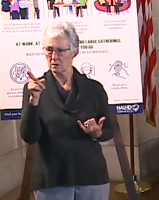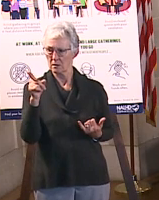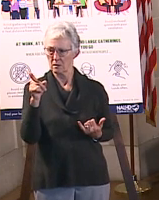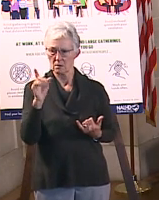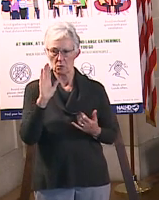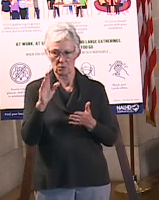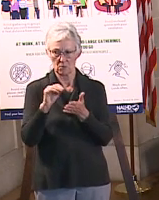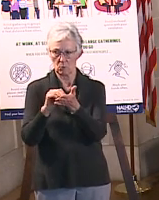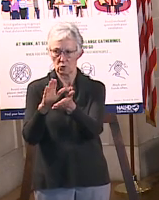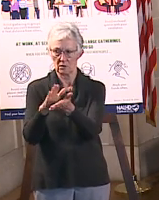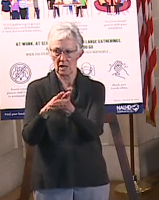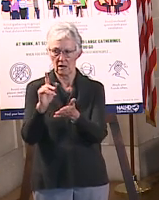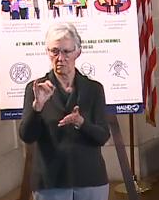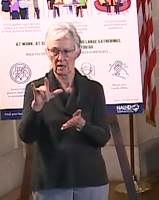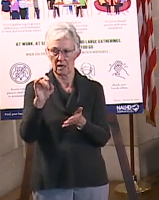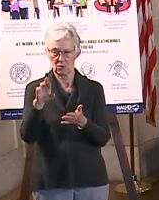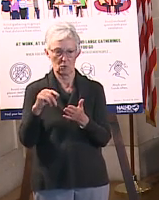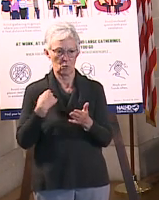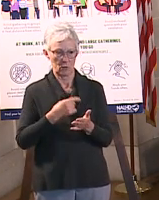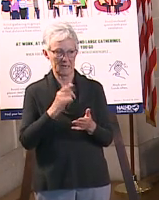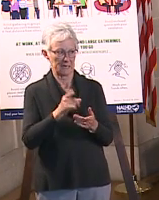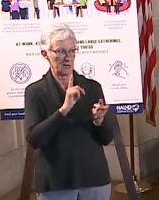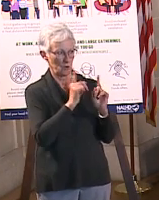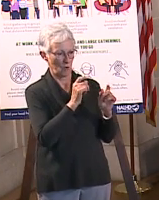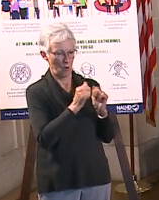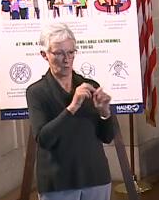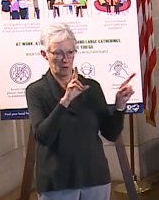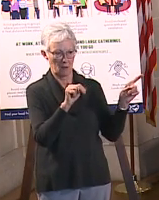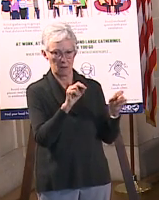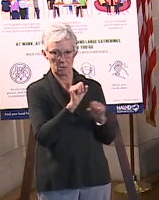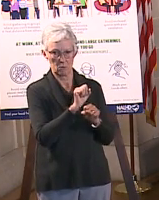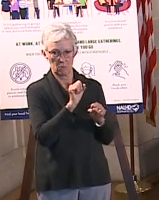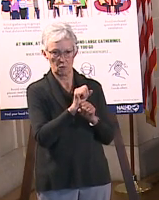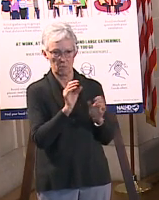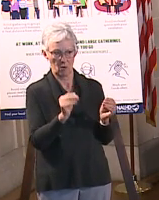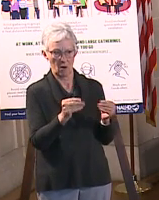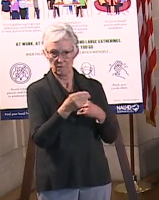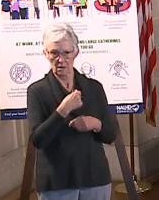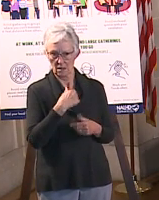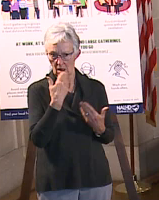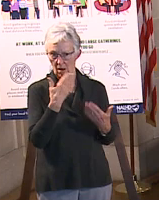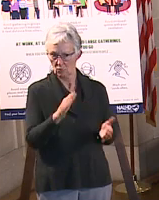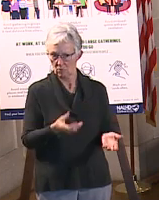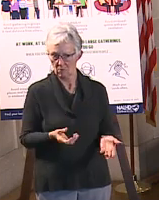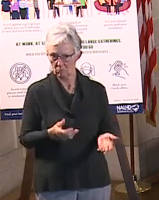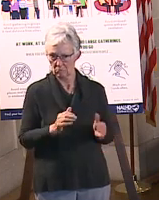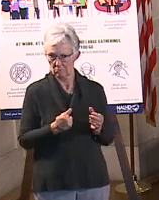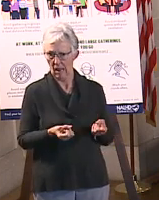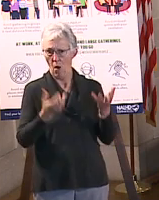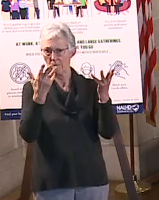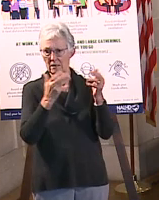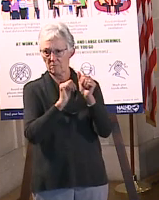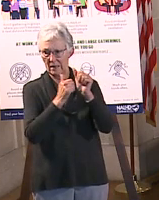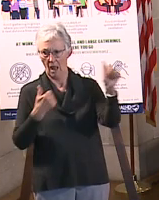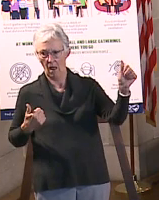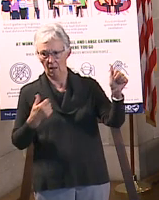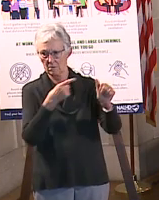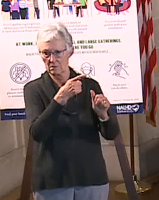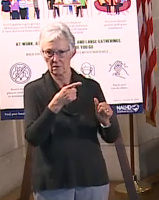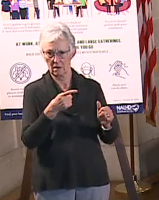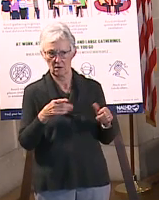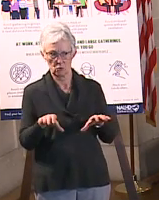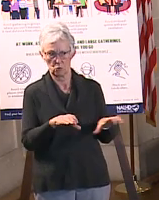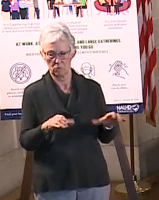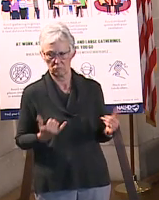I don't know how big the backlog is and what John does a great job. He and his team do a fantastic job in the Department of